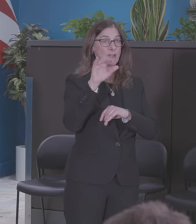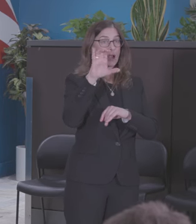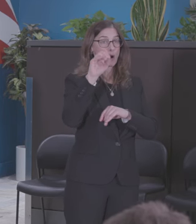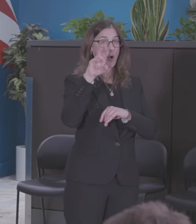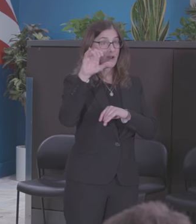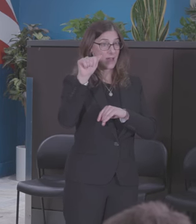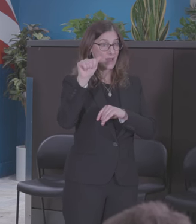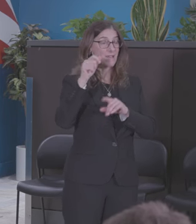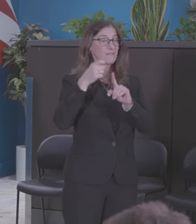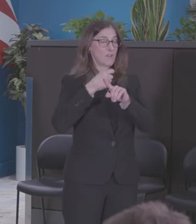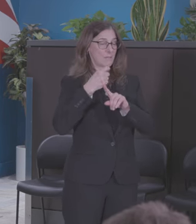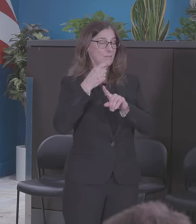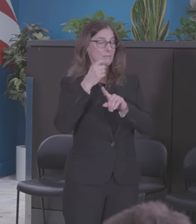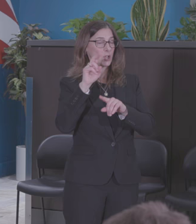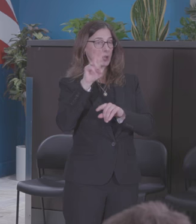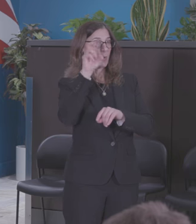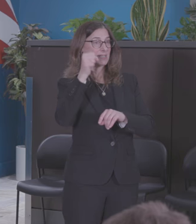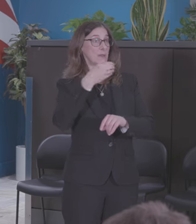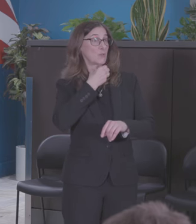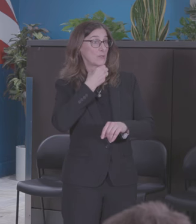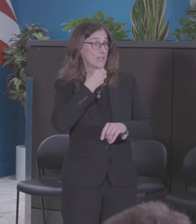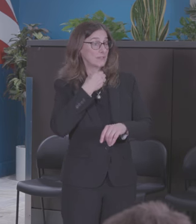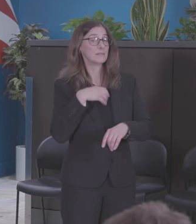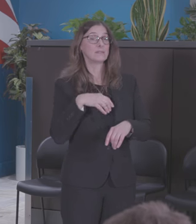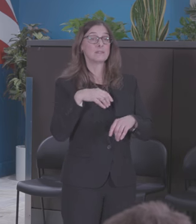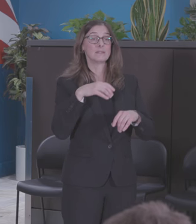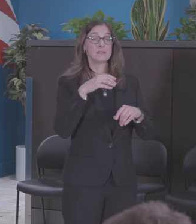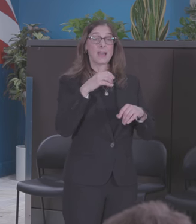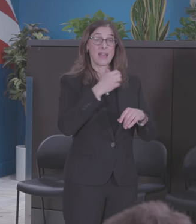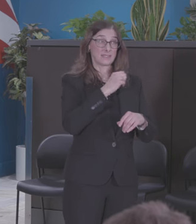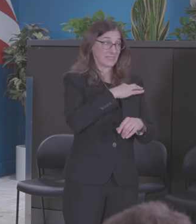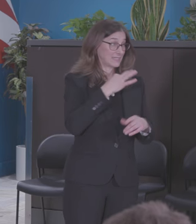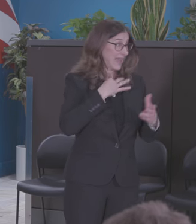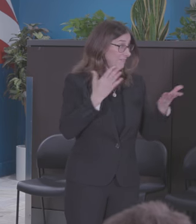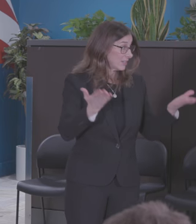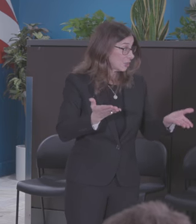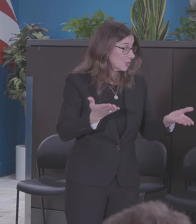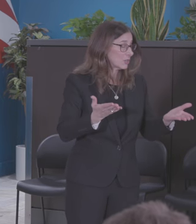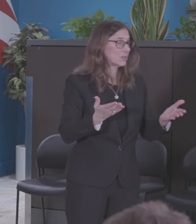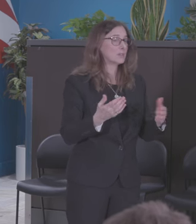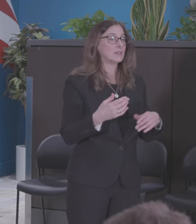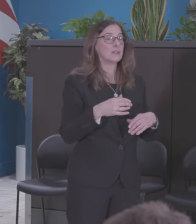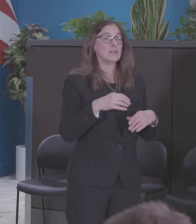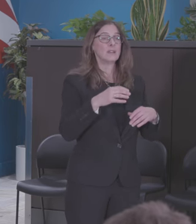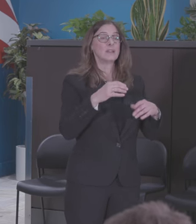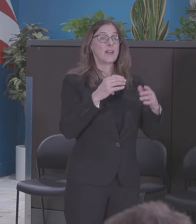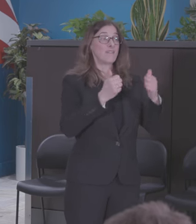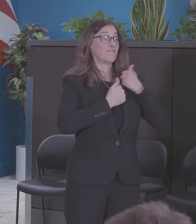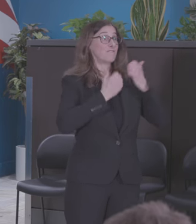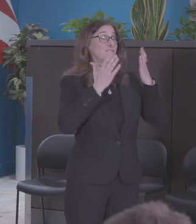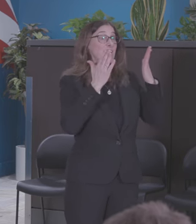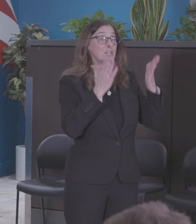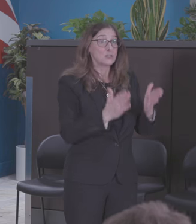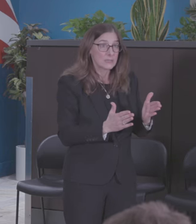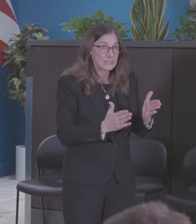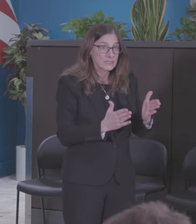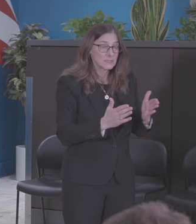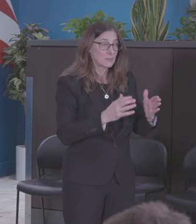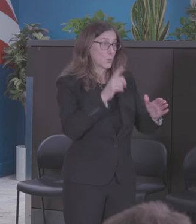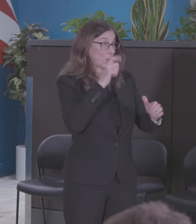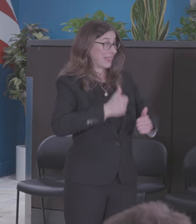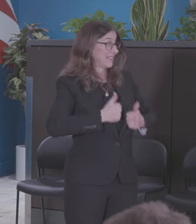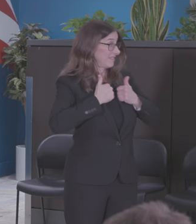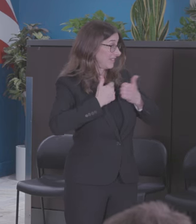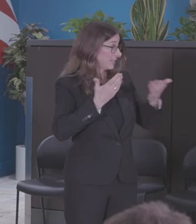retired, its dedicated staff, and most importantly, its veteran residents and all veterans, I